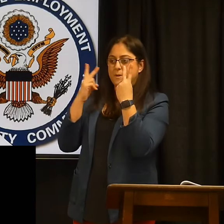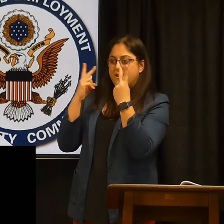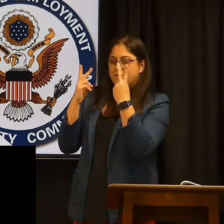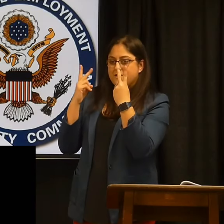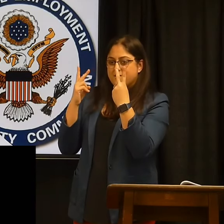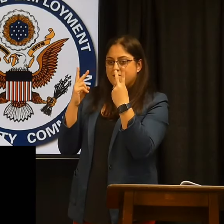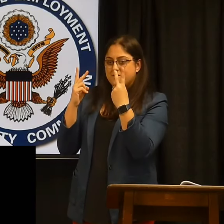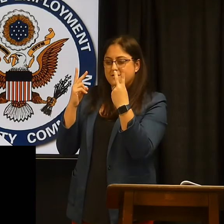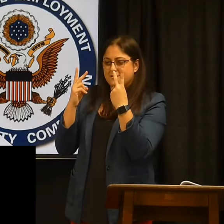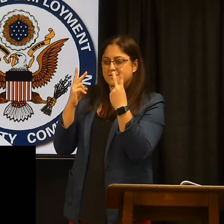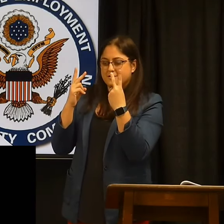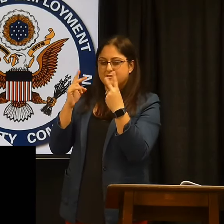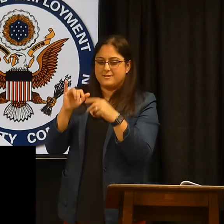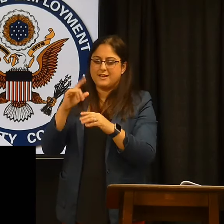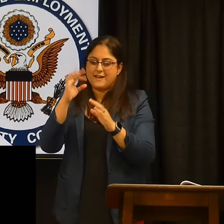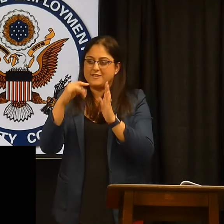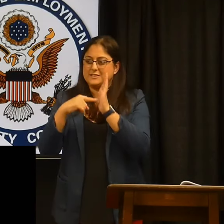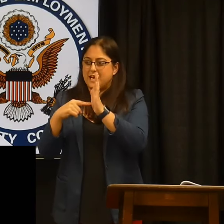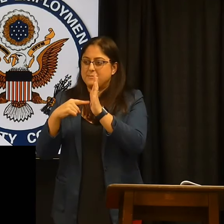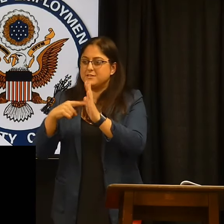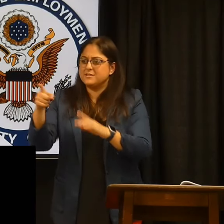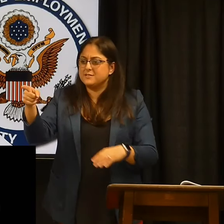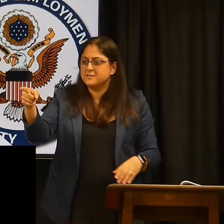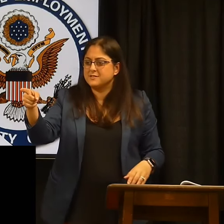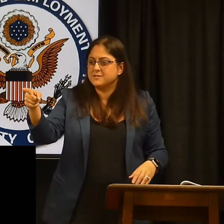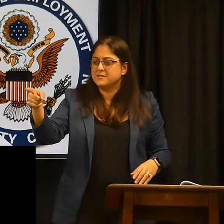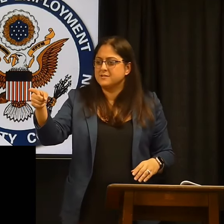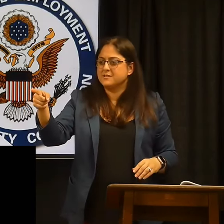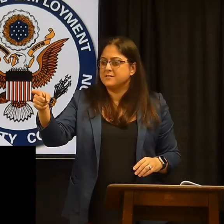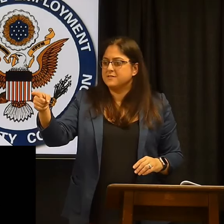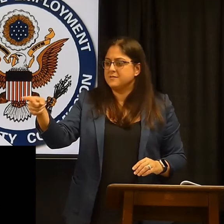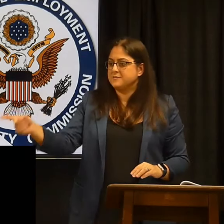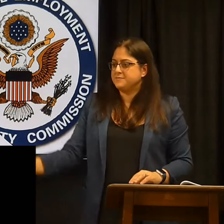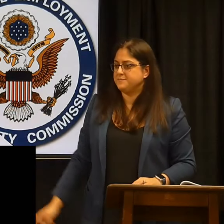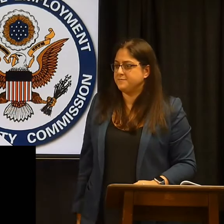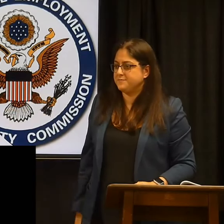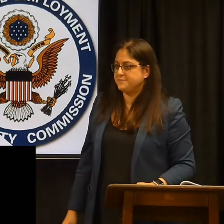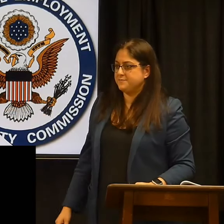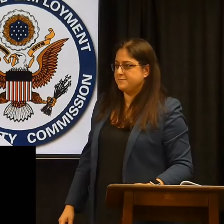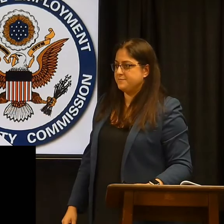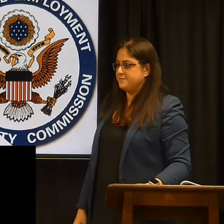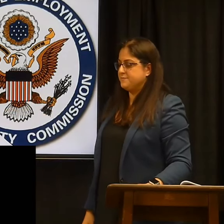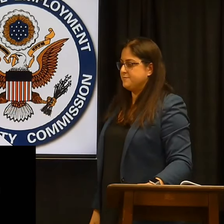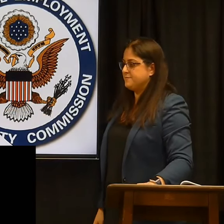you can see the alarms better if you're in a cubicle that's far away from where the visual alarm is.